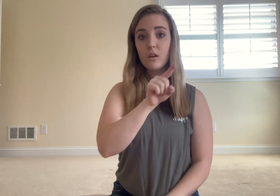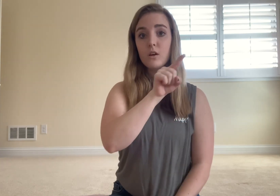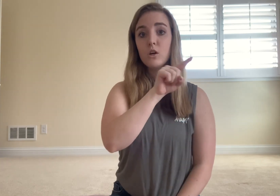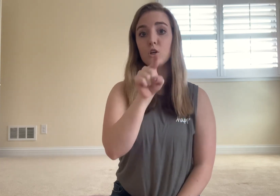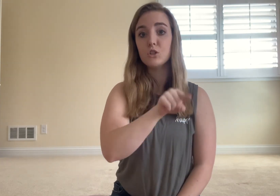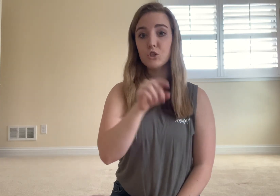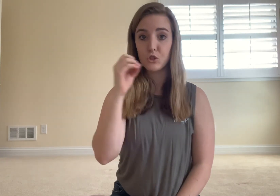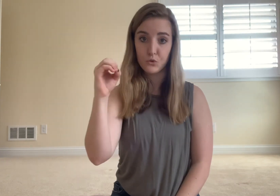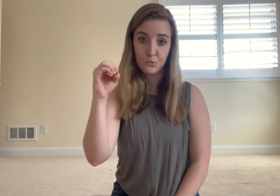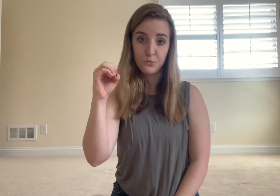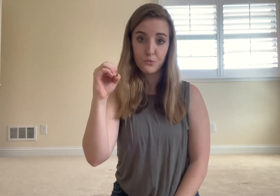zoo,